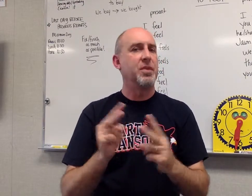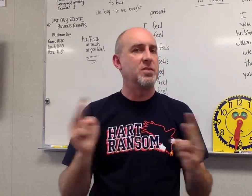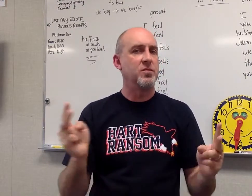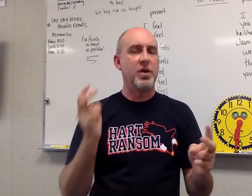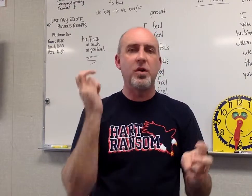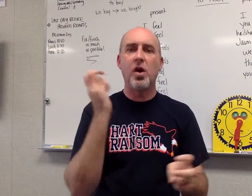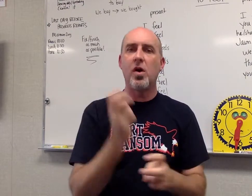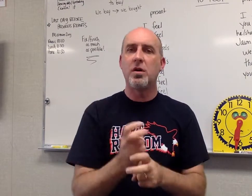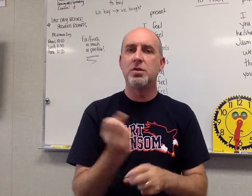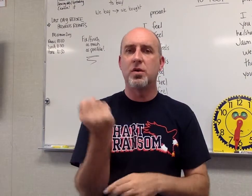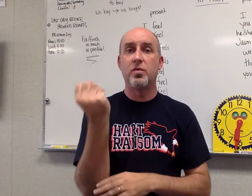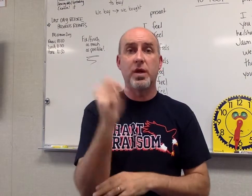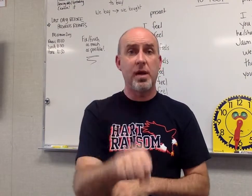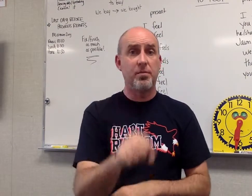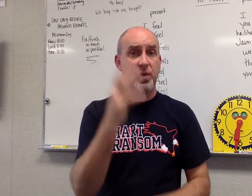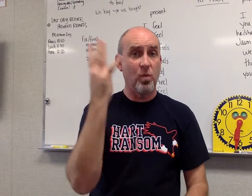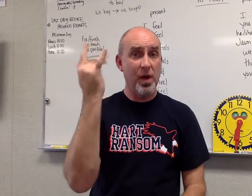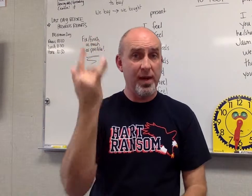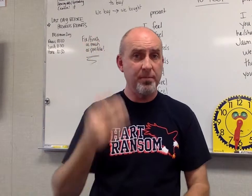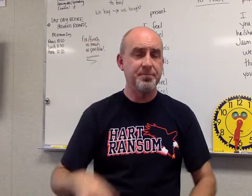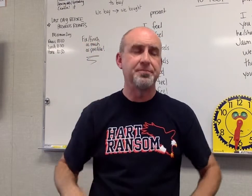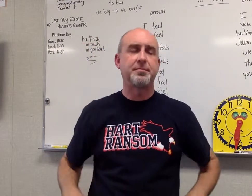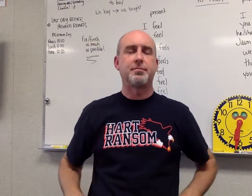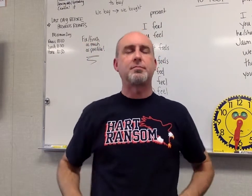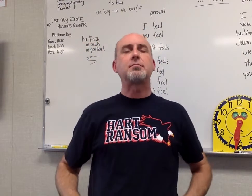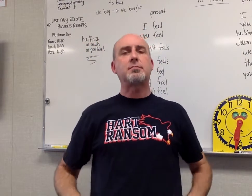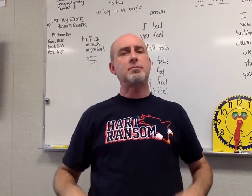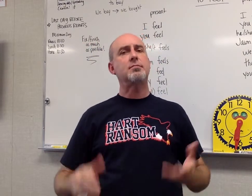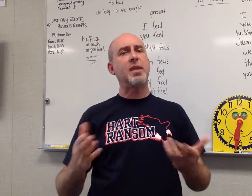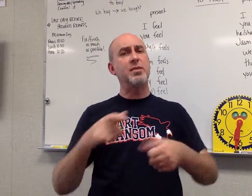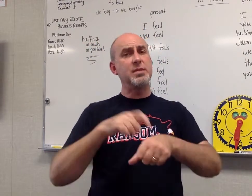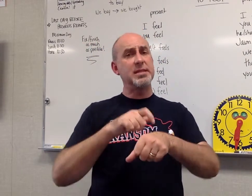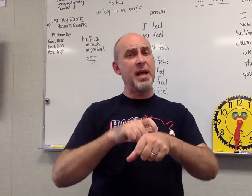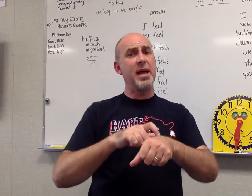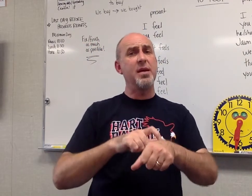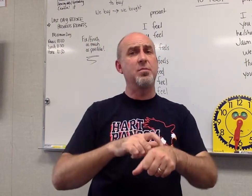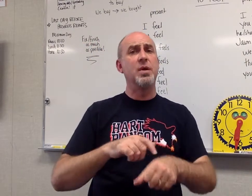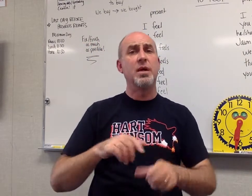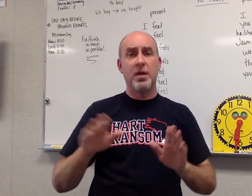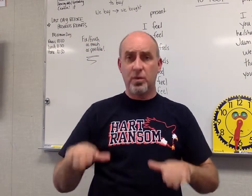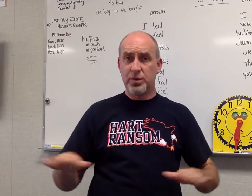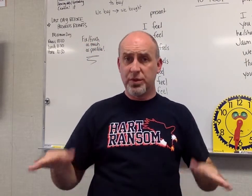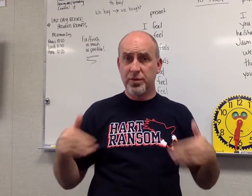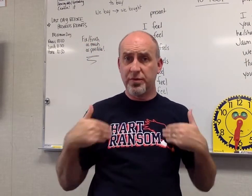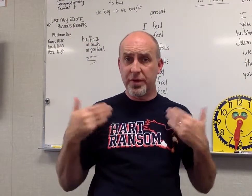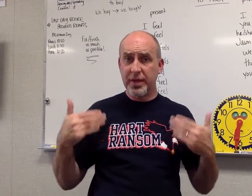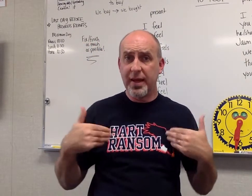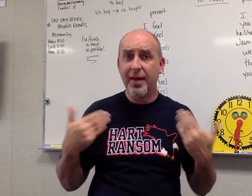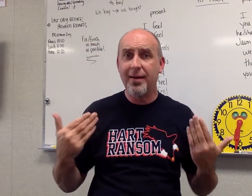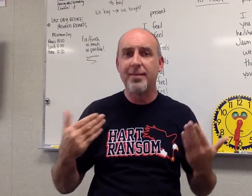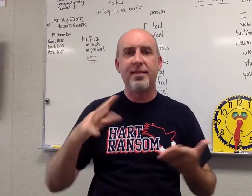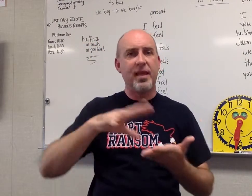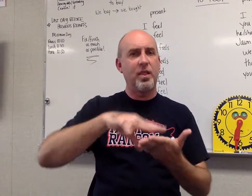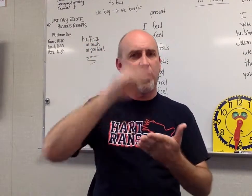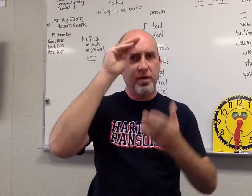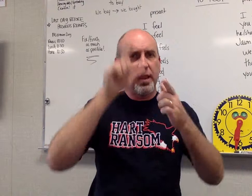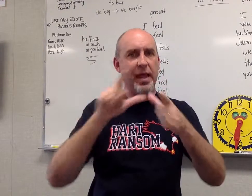It's very hard to overcome. Why? There was a time when children are very young that they learn